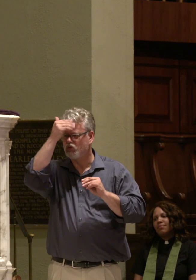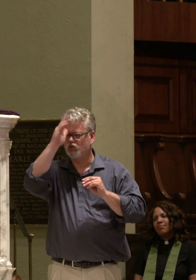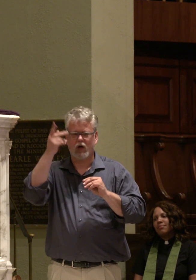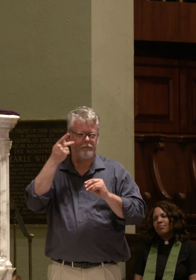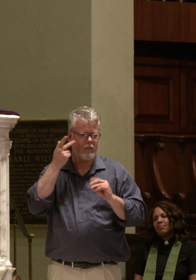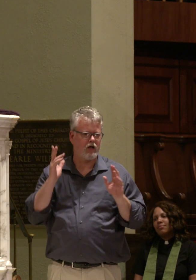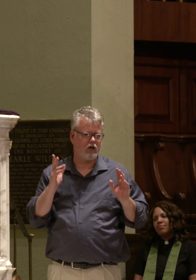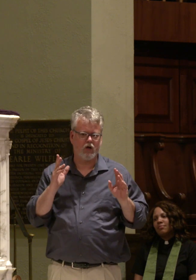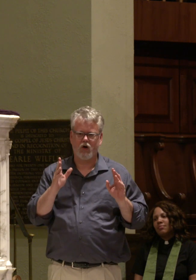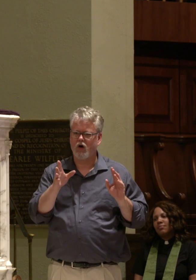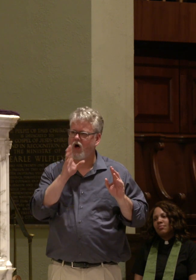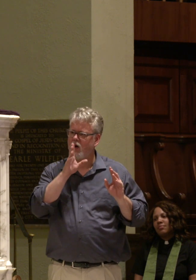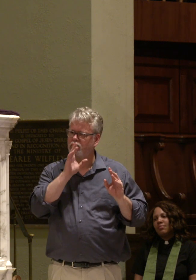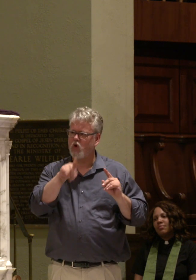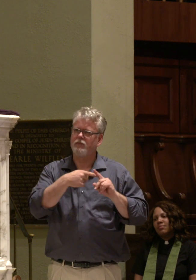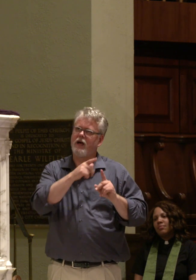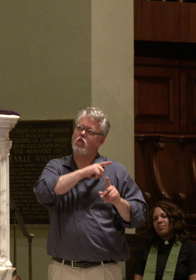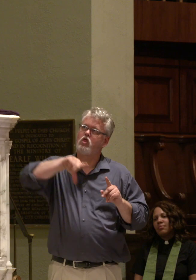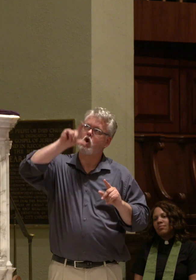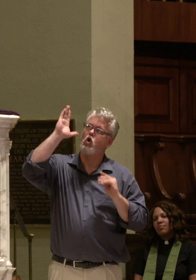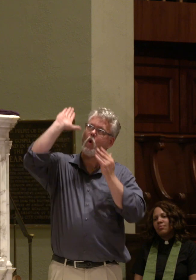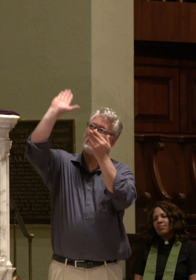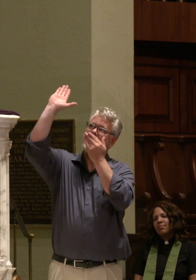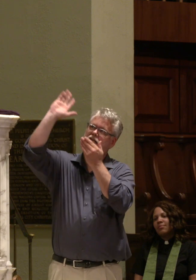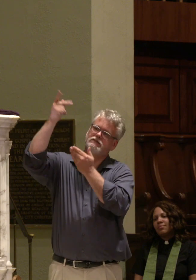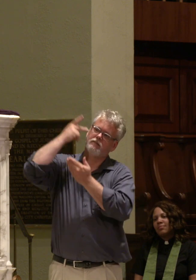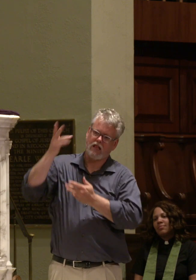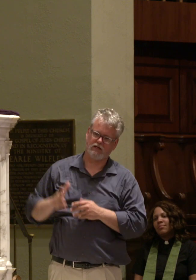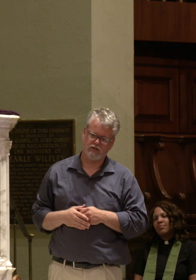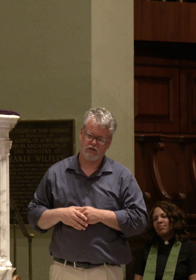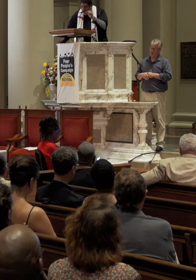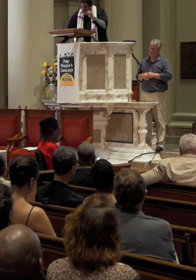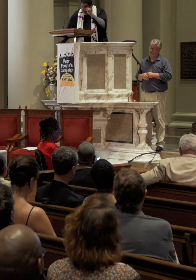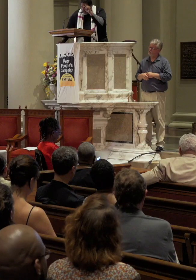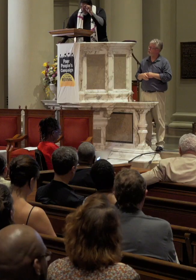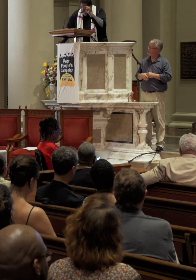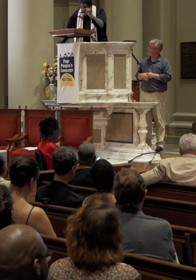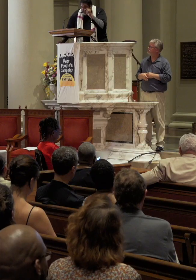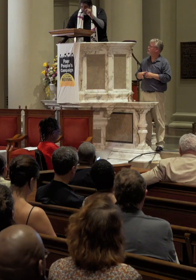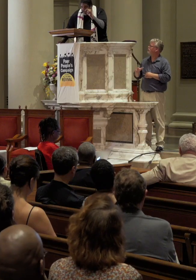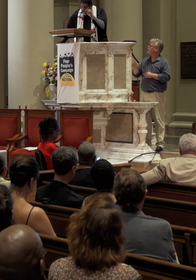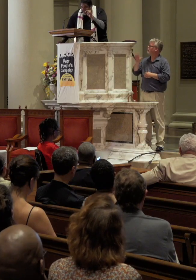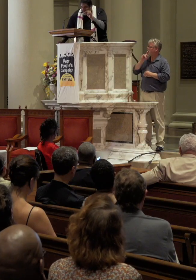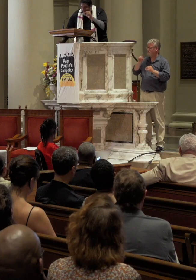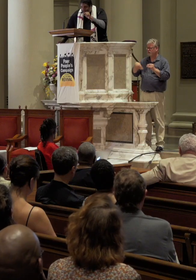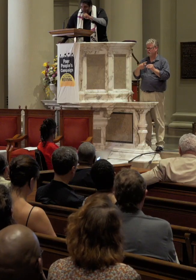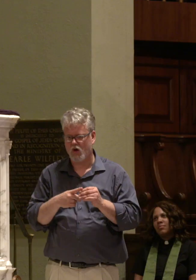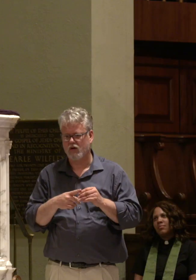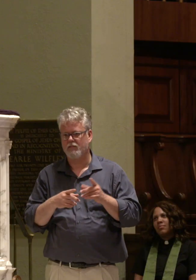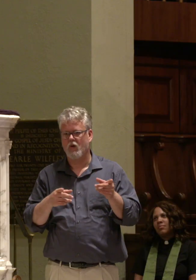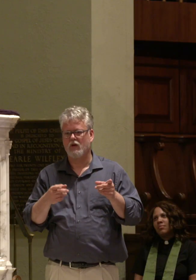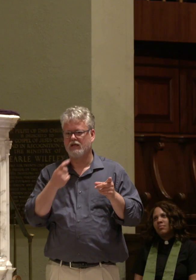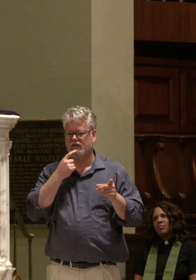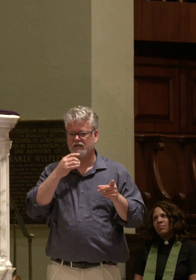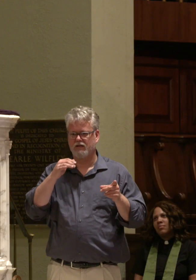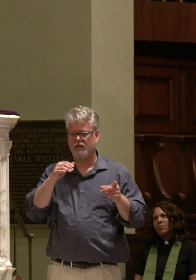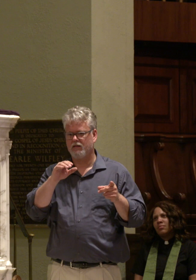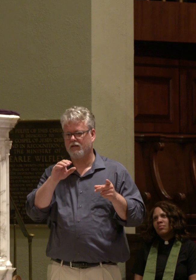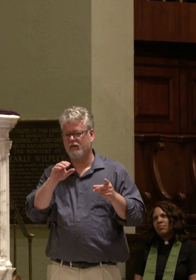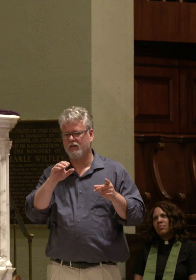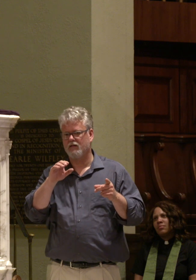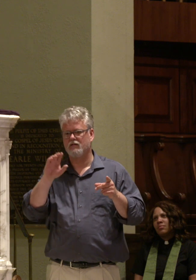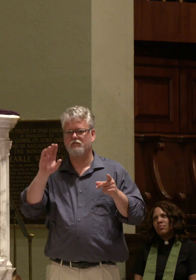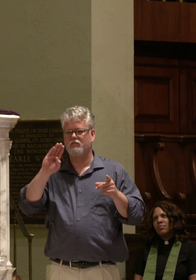politics. I'm talking about God's politics. I'm talking about what Bishop Carey said yesterday, that the whole world was